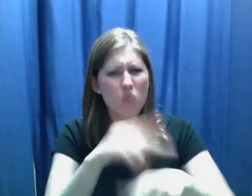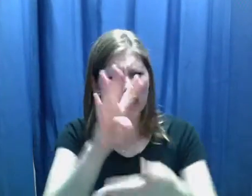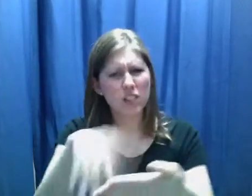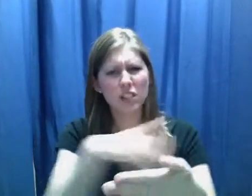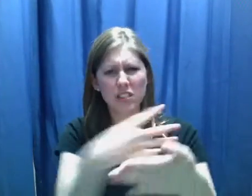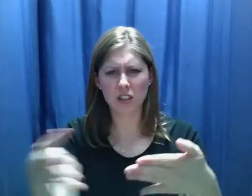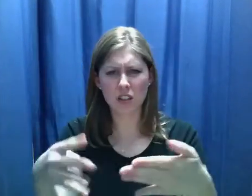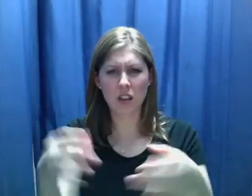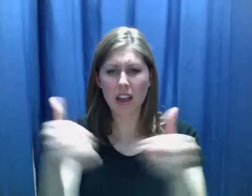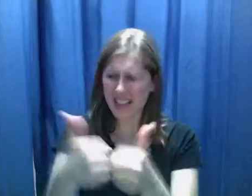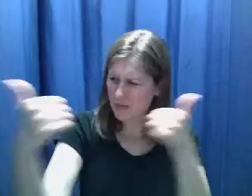unfavorable winds.